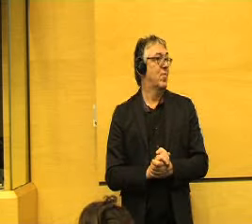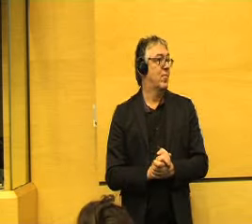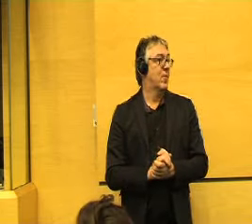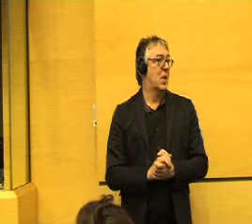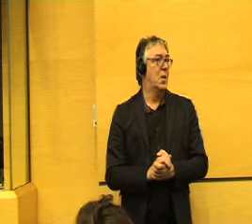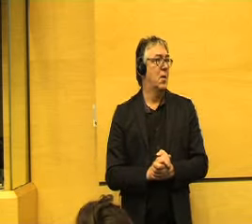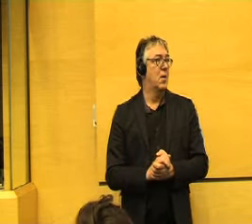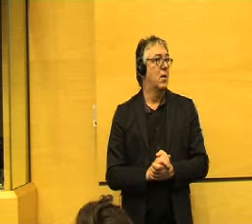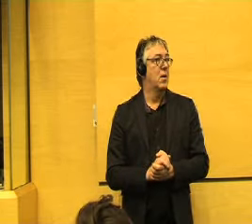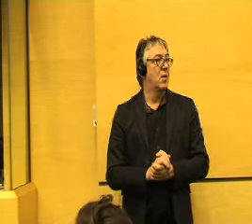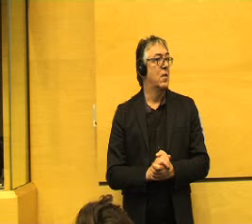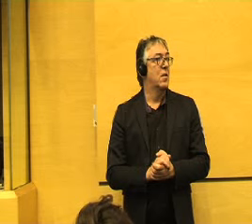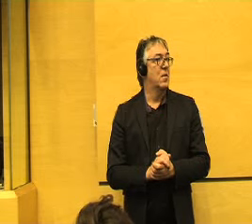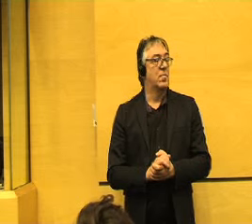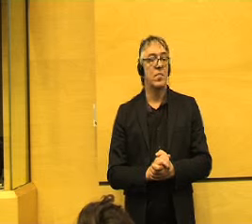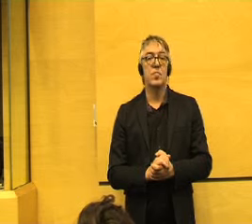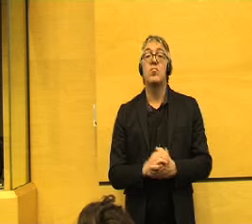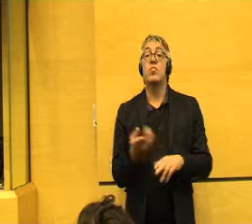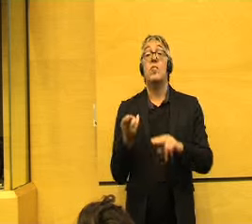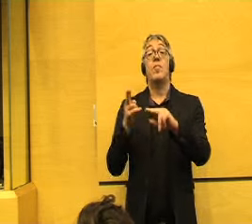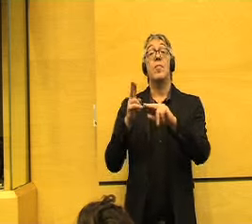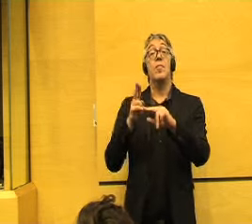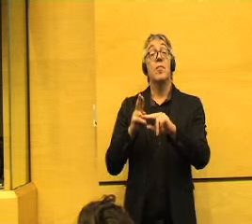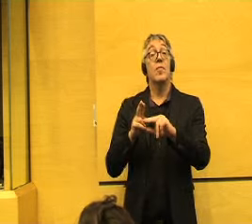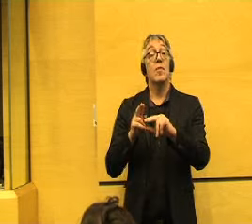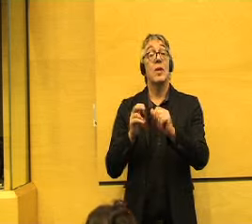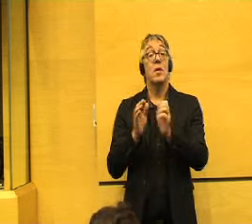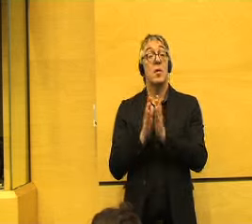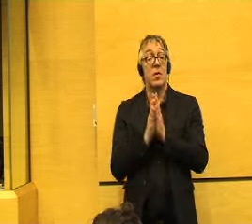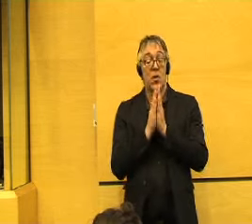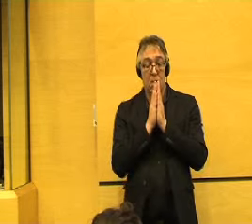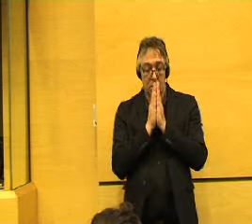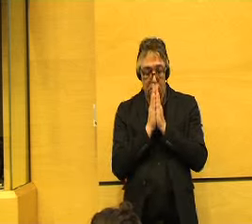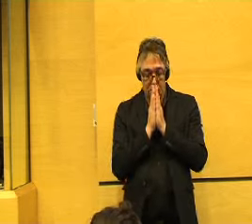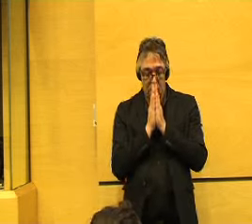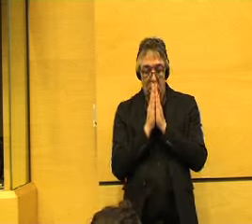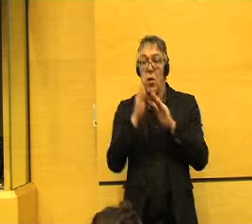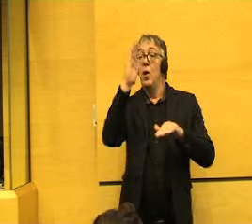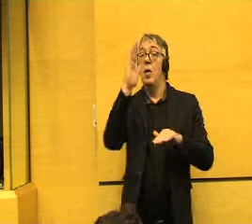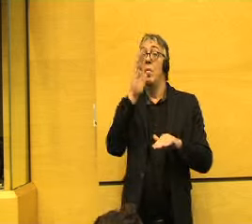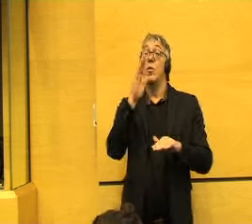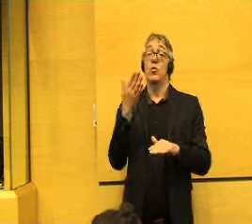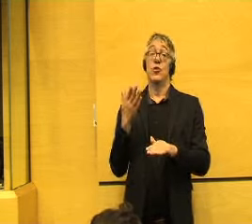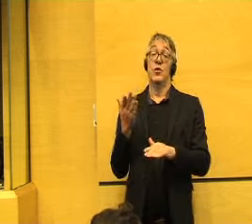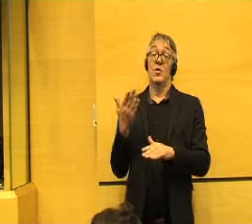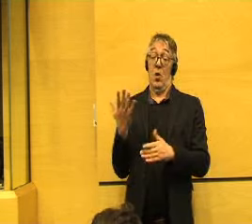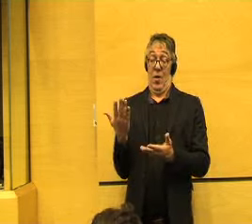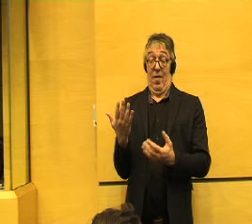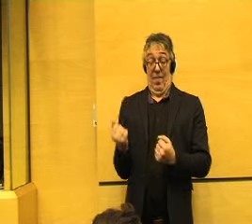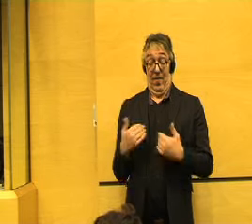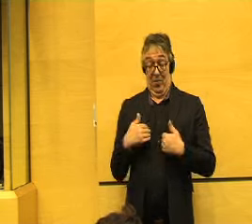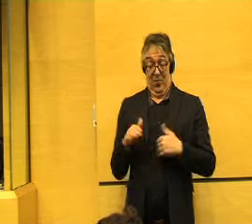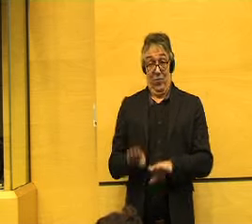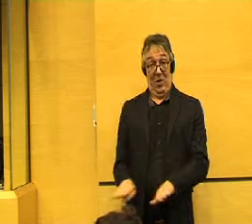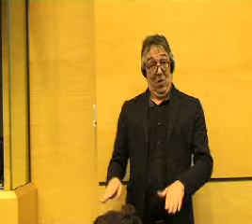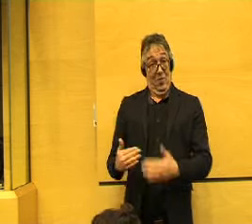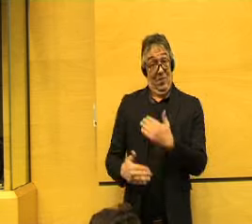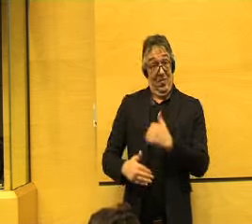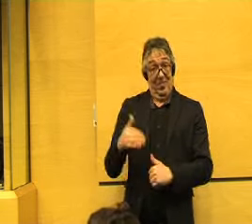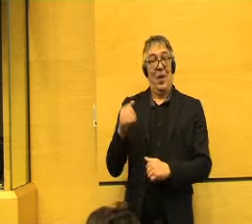some compensation for parents to take care of children. Thank you so much.